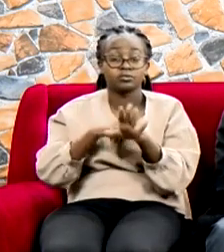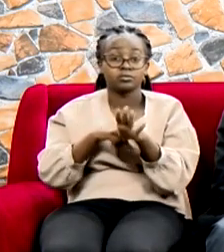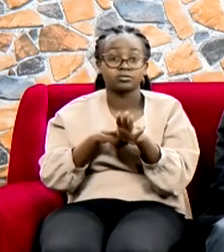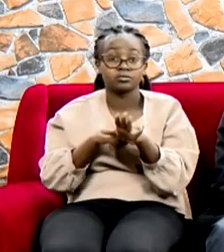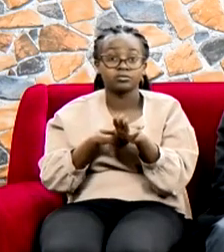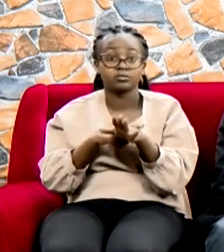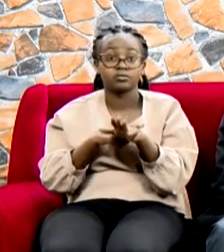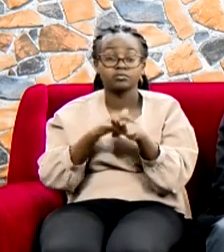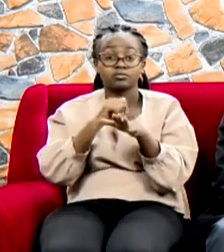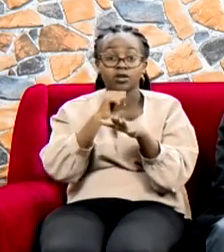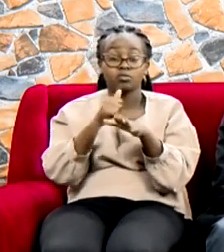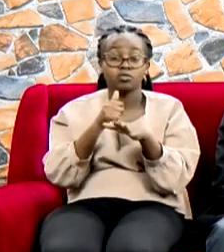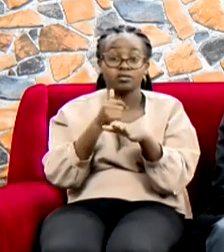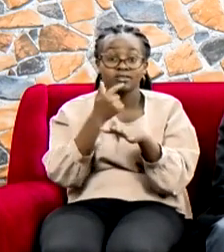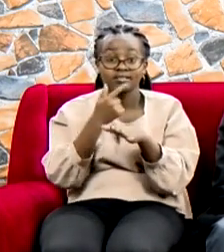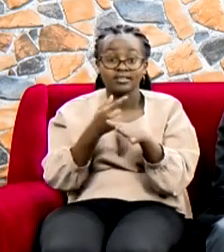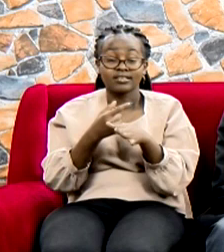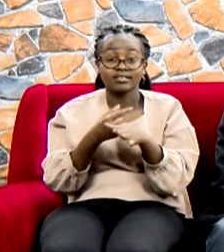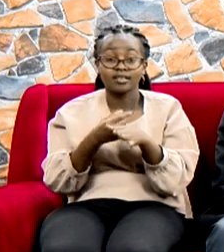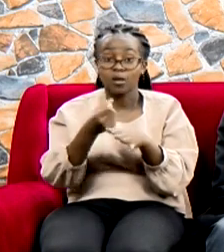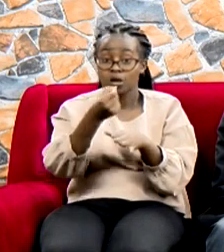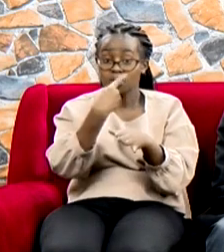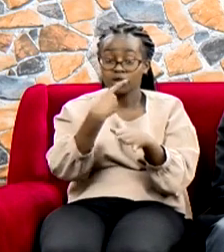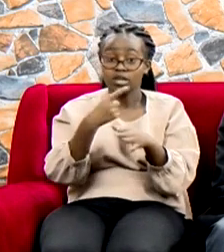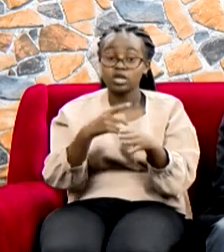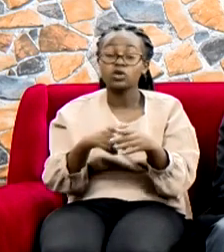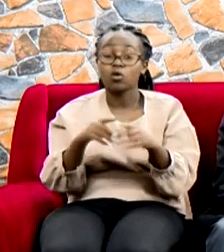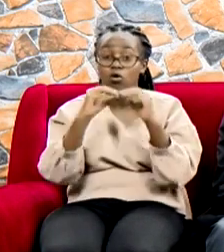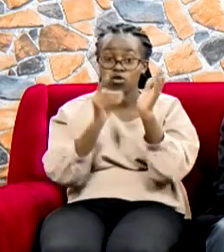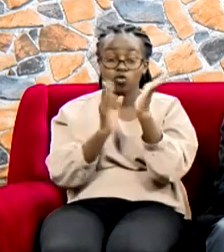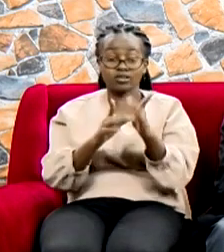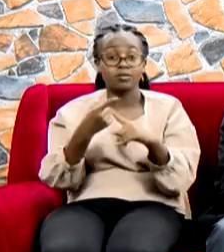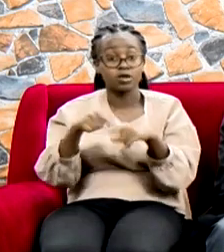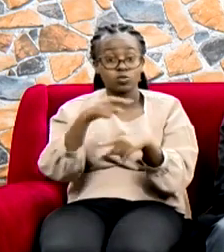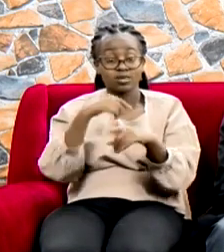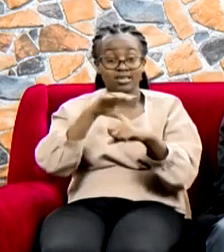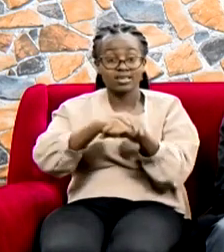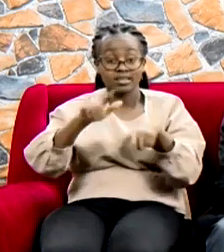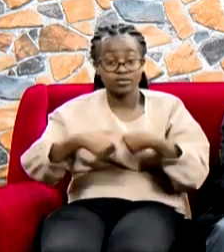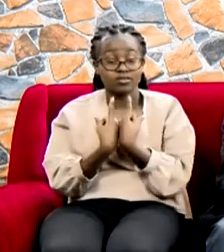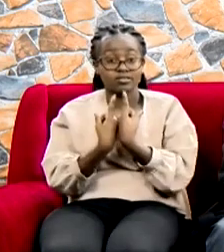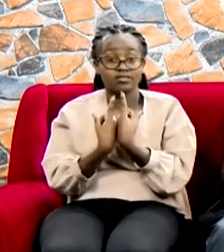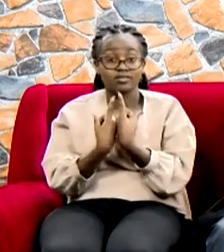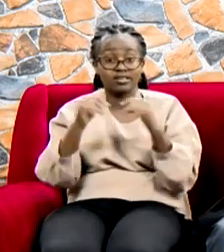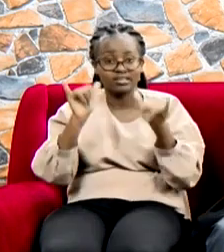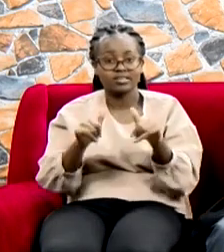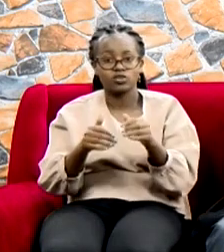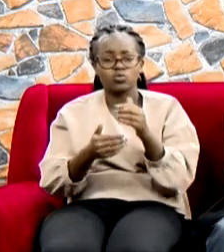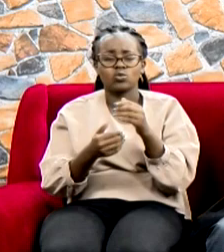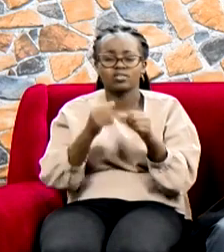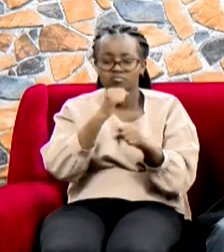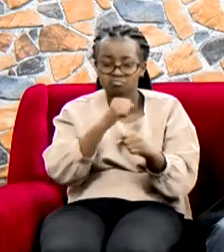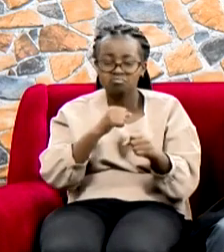maybe, I'm not accusing the medical practitioners, but sometimes we find ourselves sticking to the old